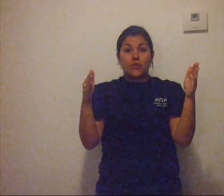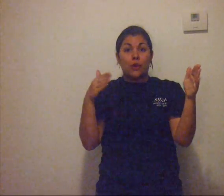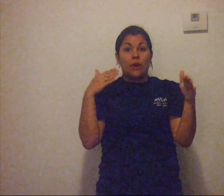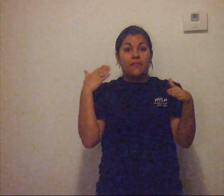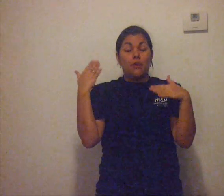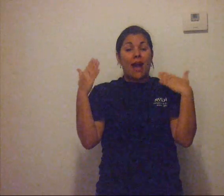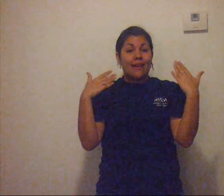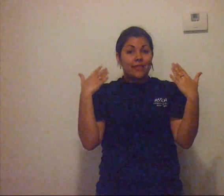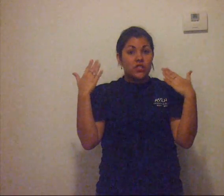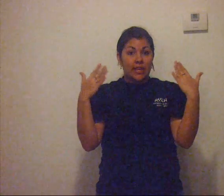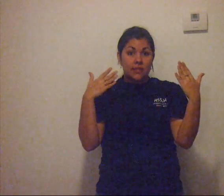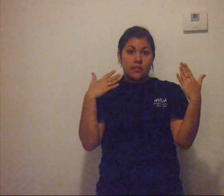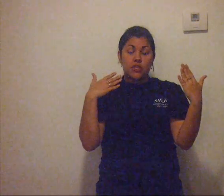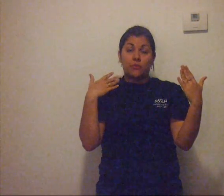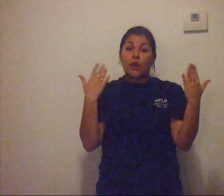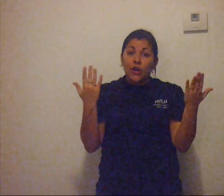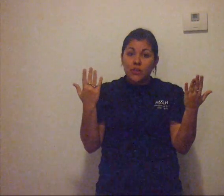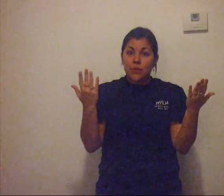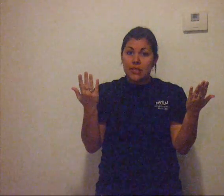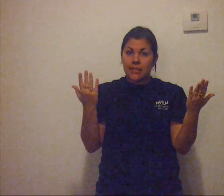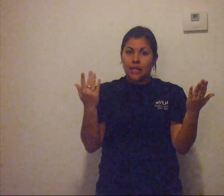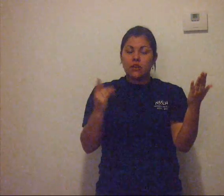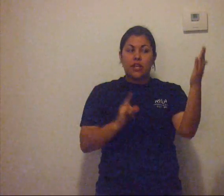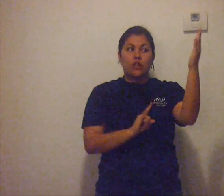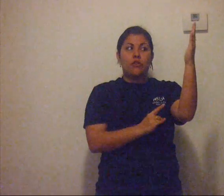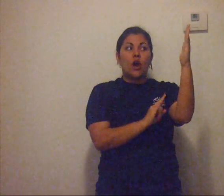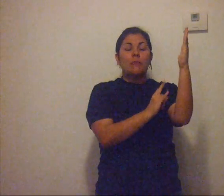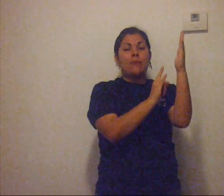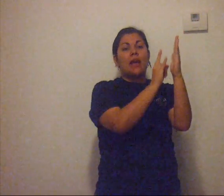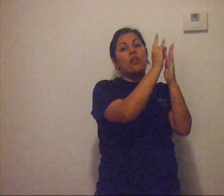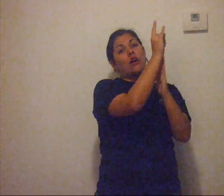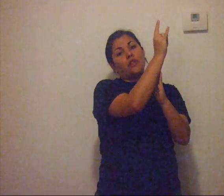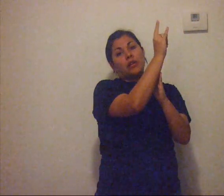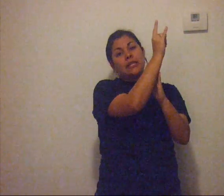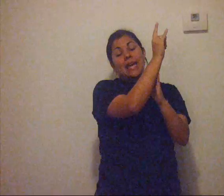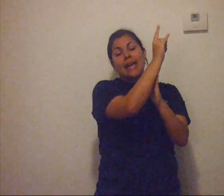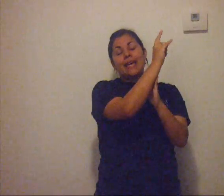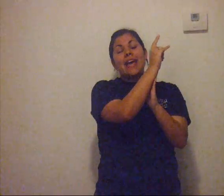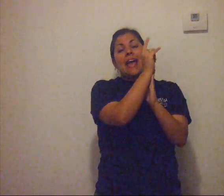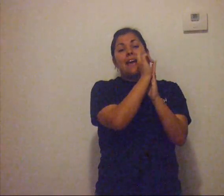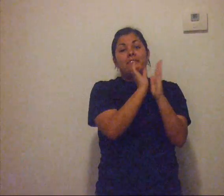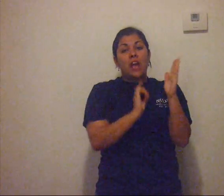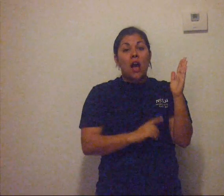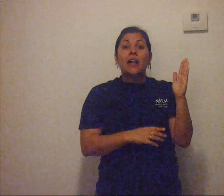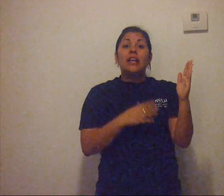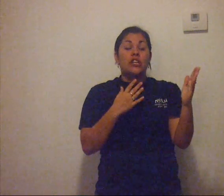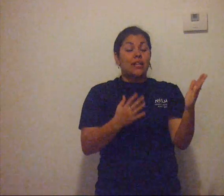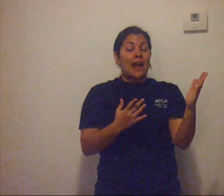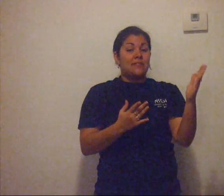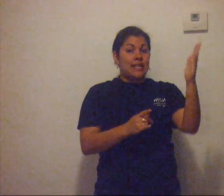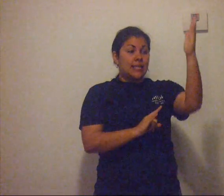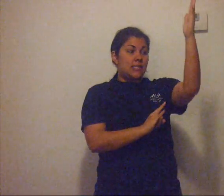so if you have the chance to rehearse with the singer, then you know maybe how long they're going to take. If not, you're going to have to